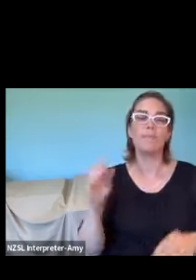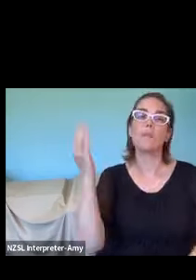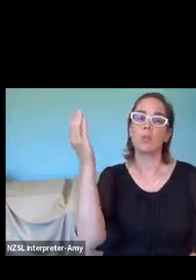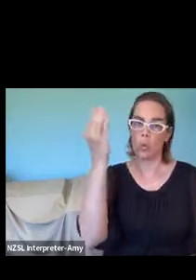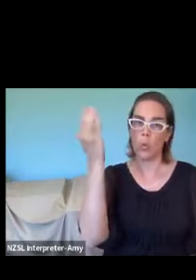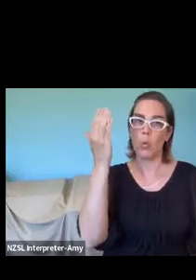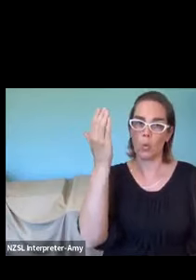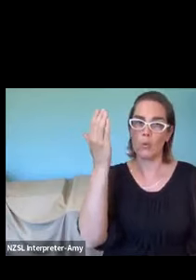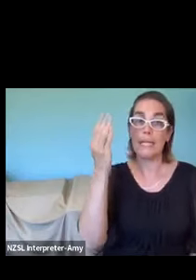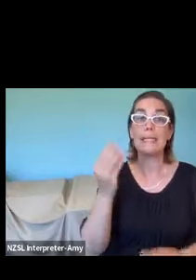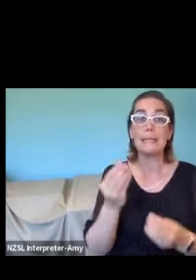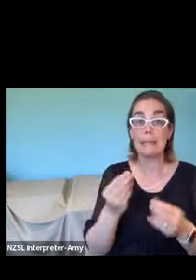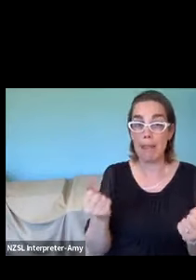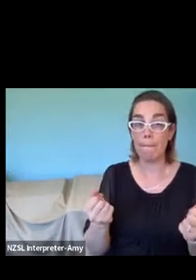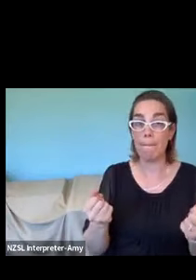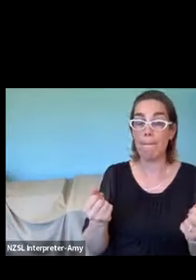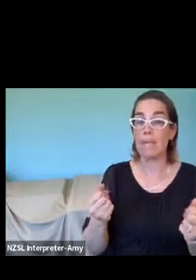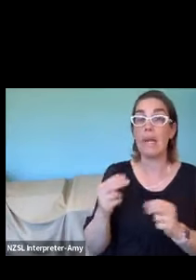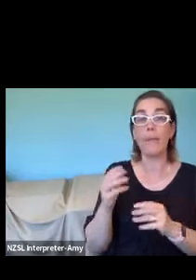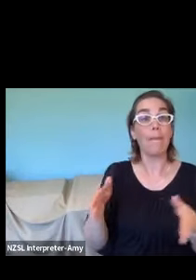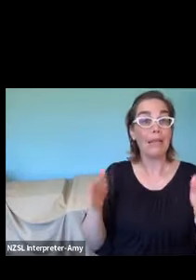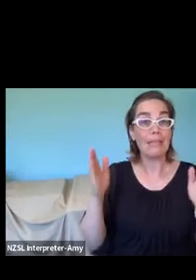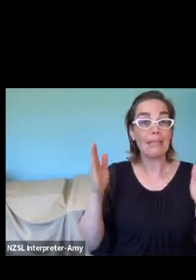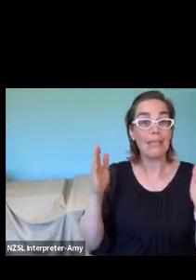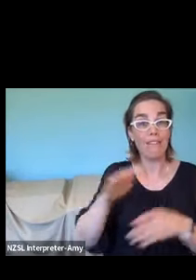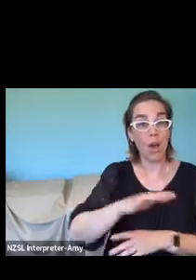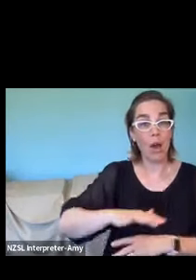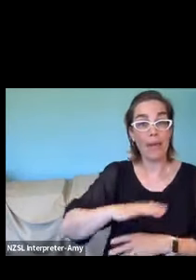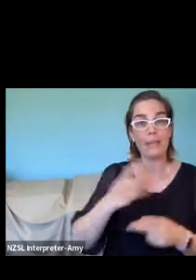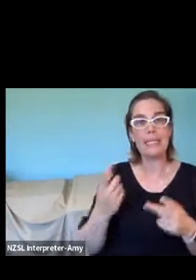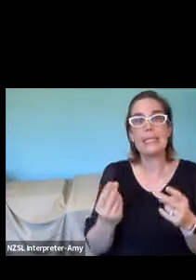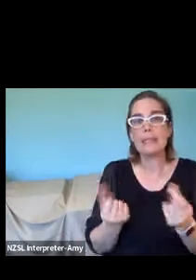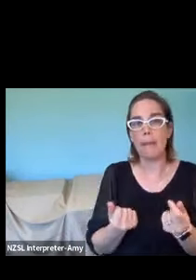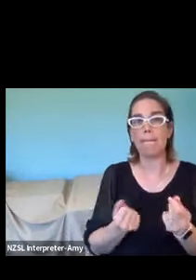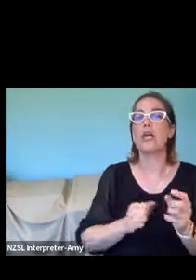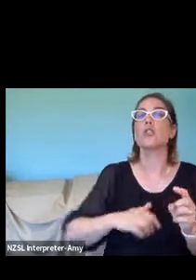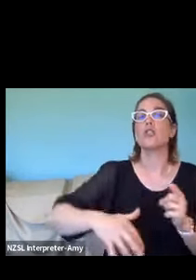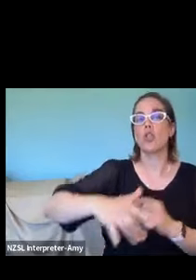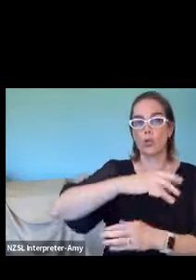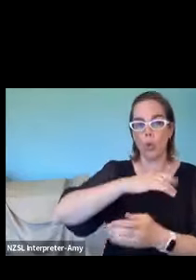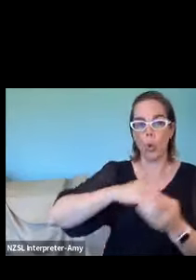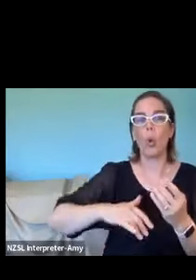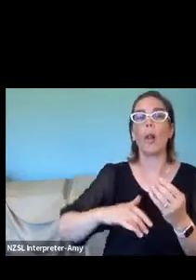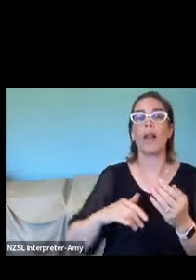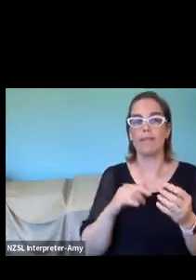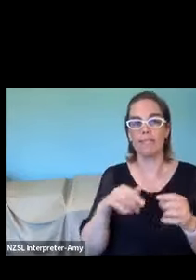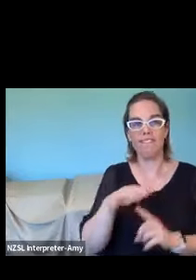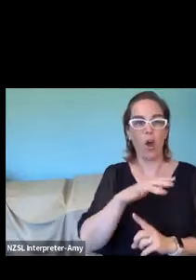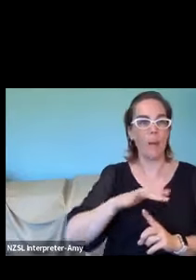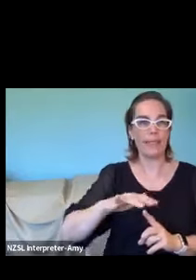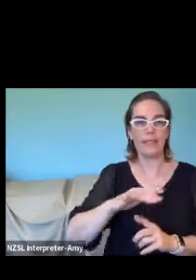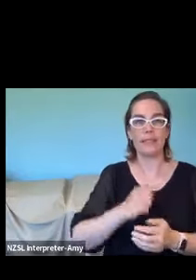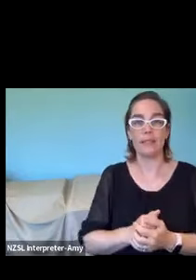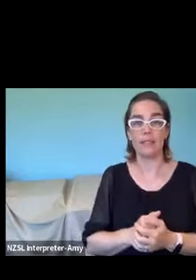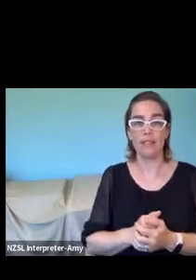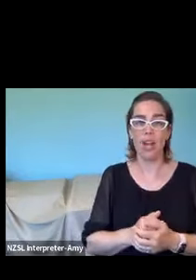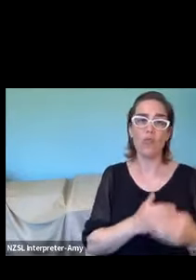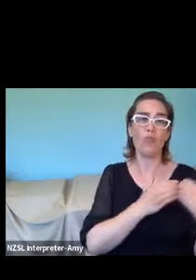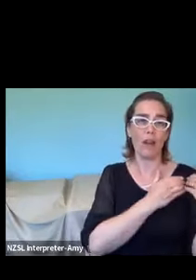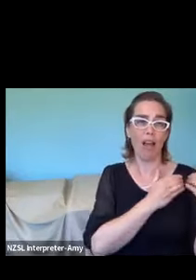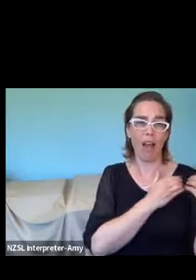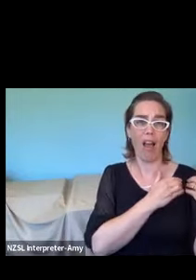built environment of schools, but some of that is around the social environment. And it's very reliant. Access for